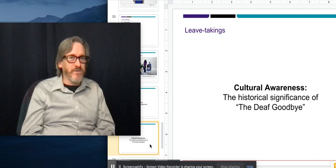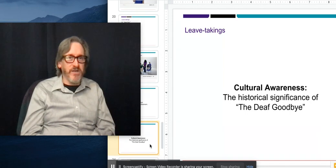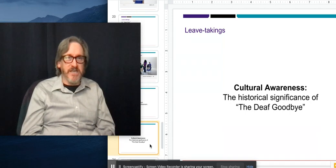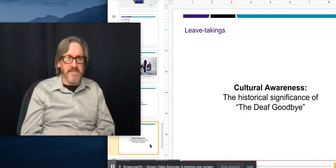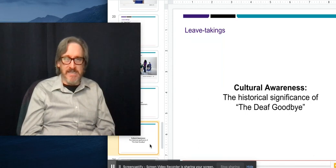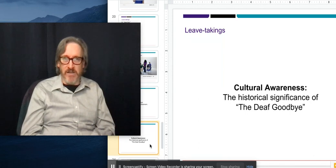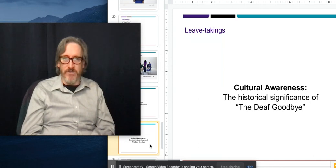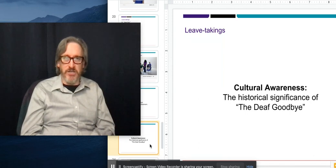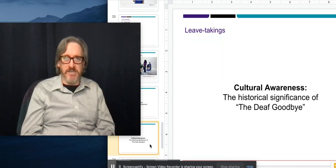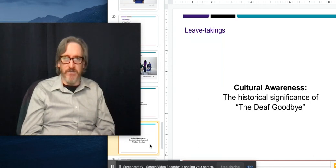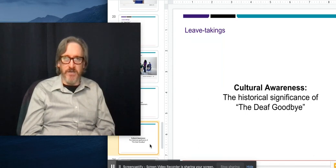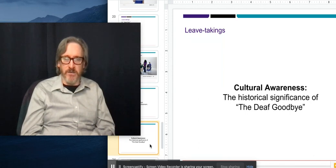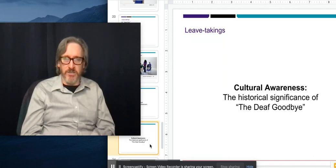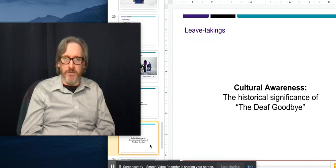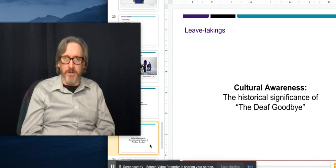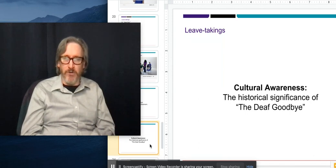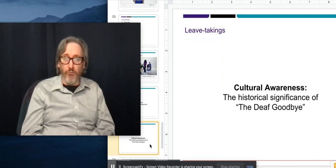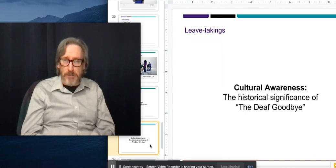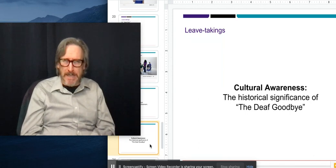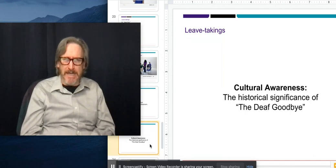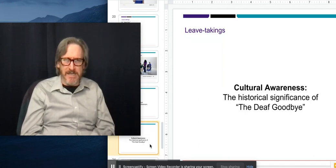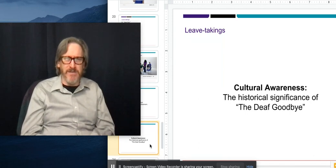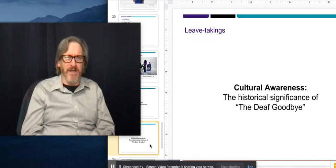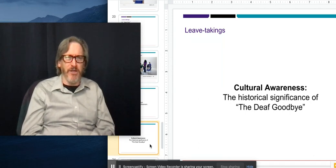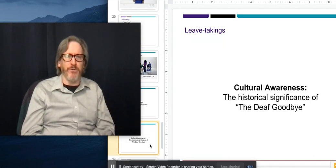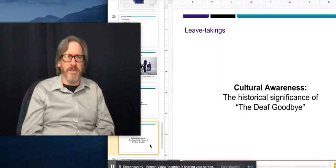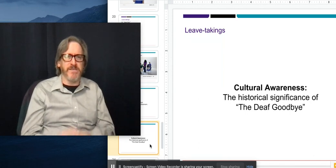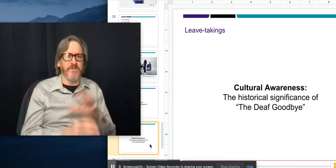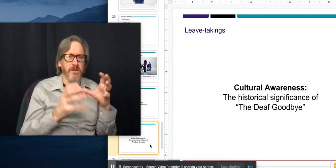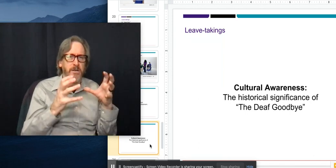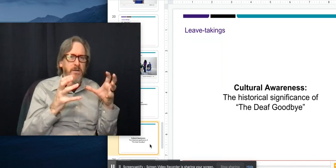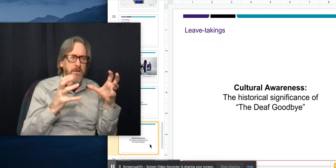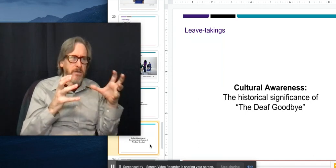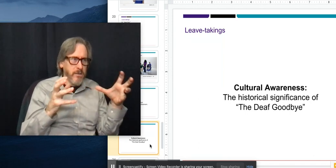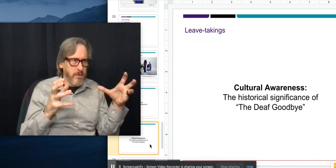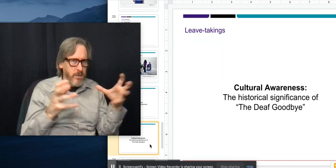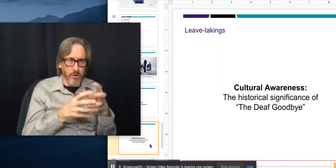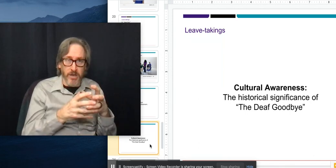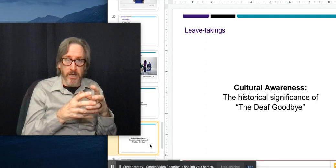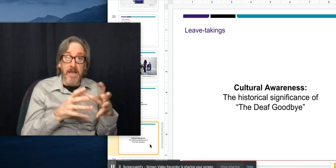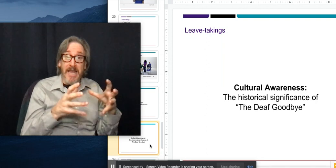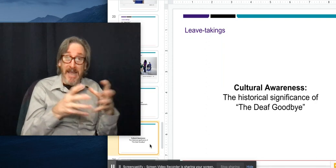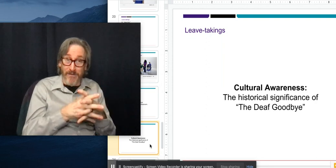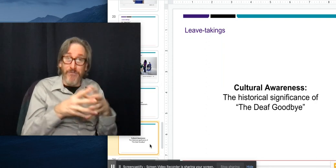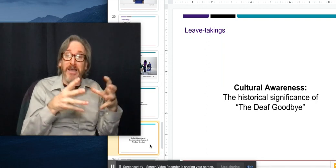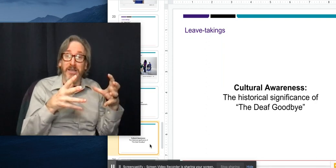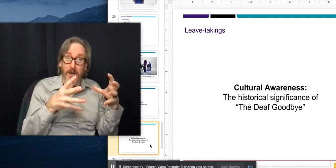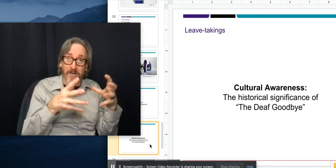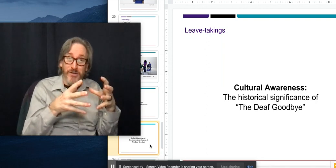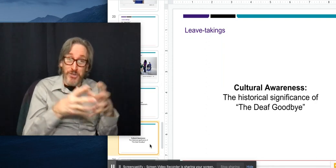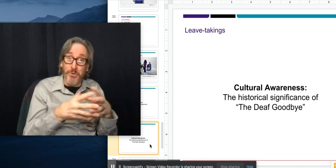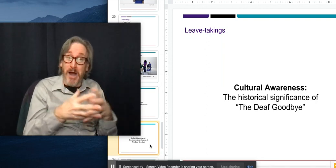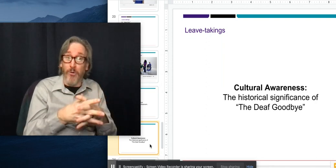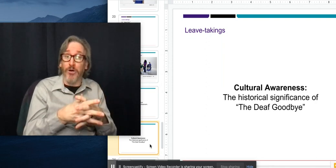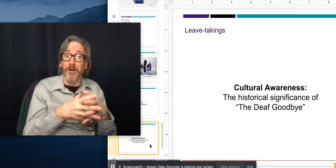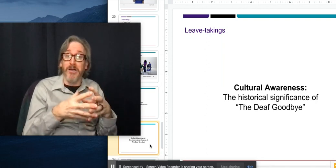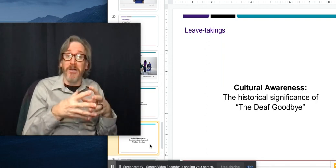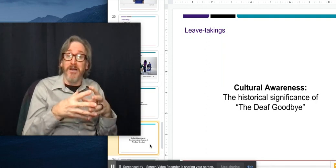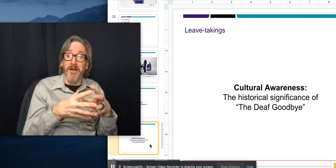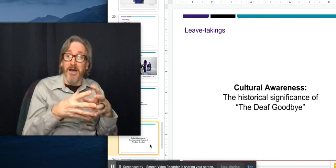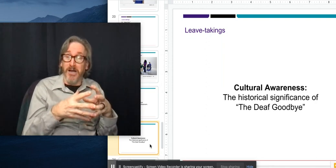It seems very selfish and self-indulgent, but it really is a valued piece of the community. If you have a